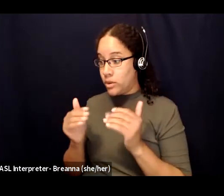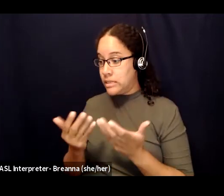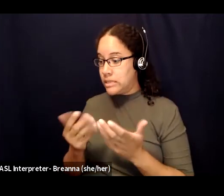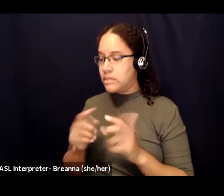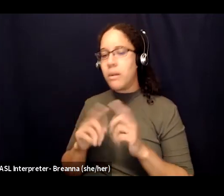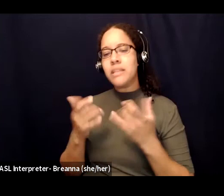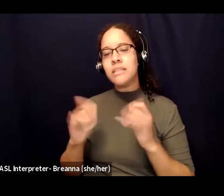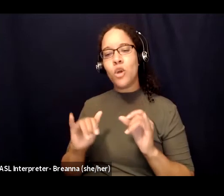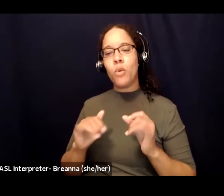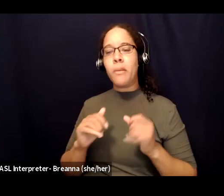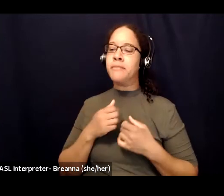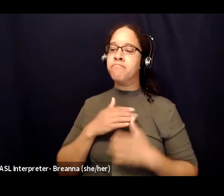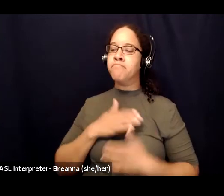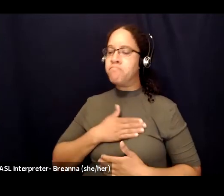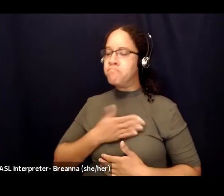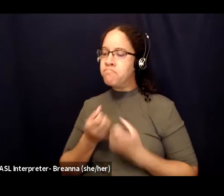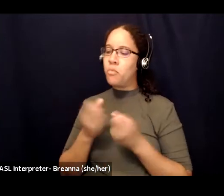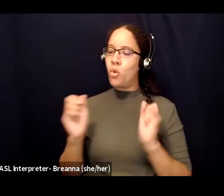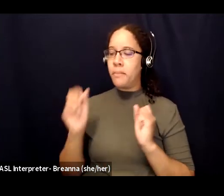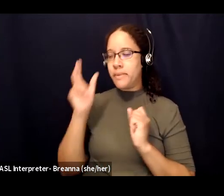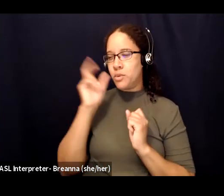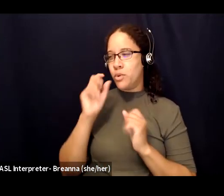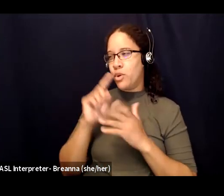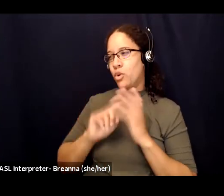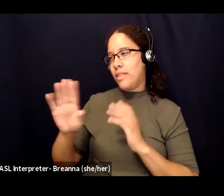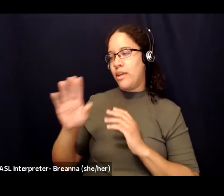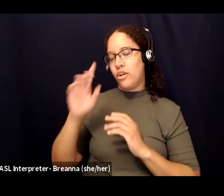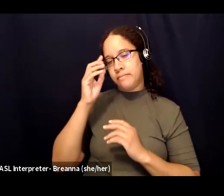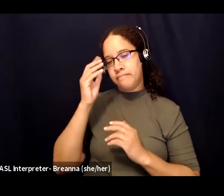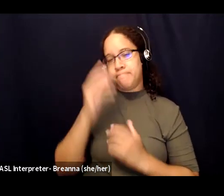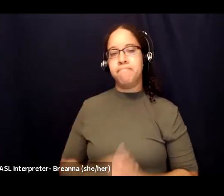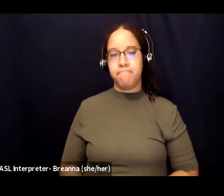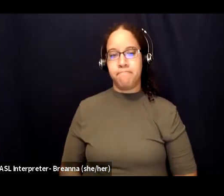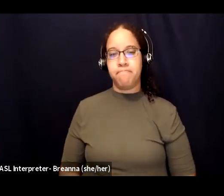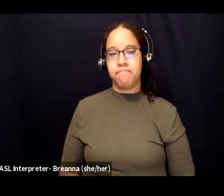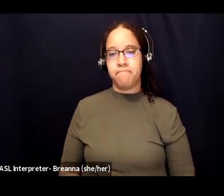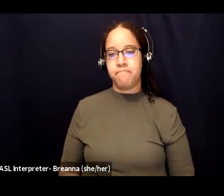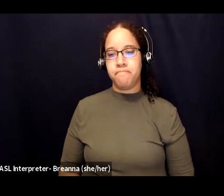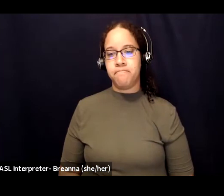is definitely important and so thinking of that in advance might be helpful